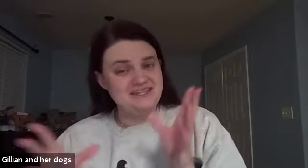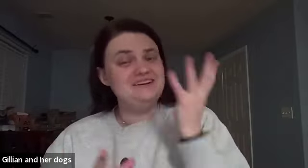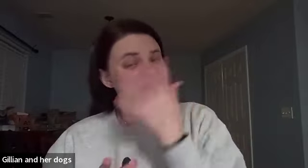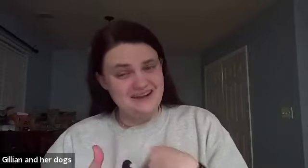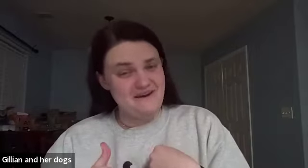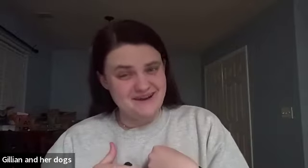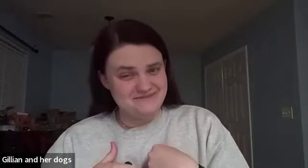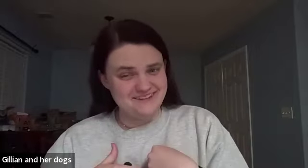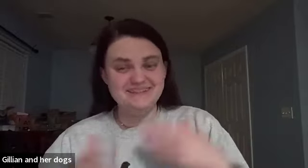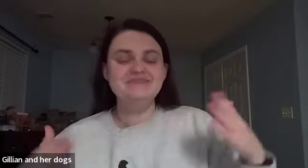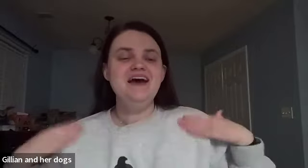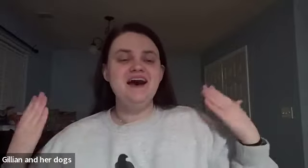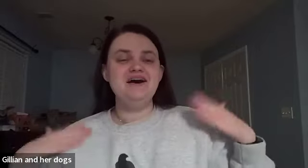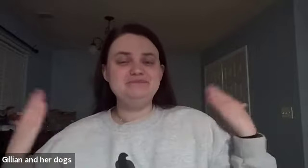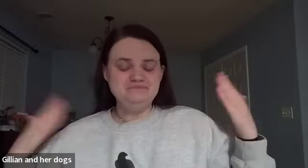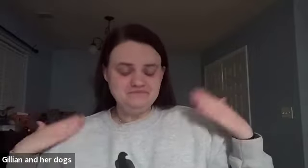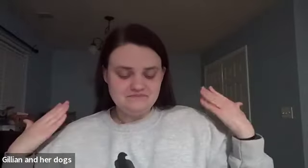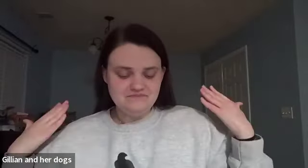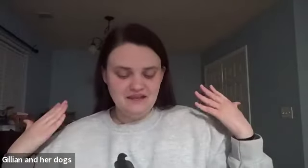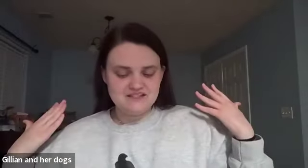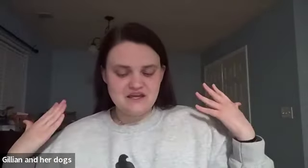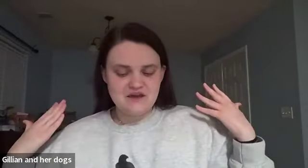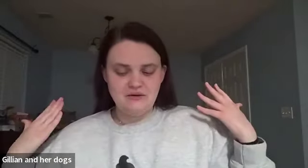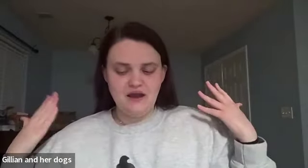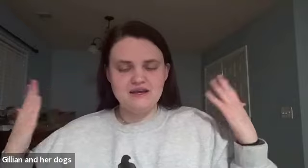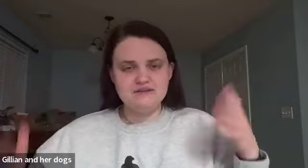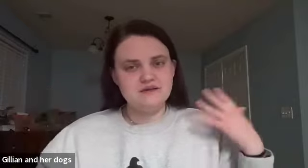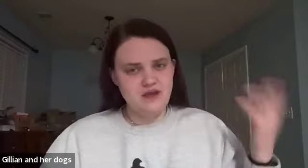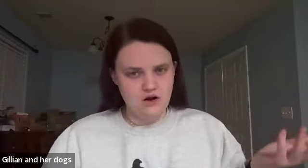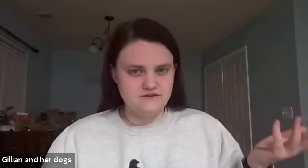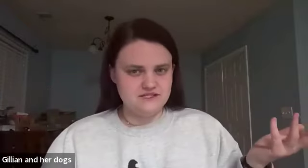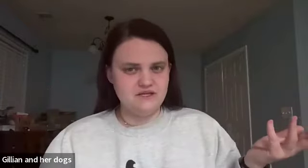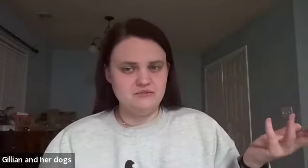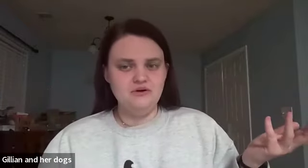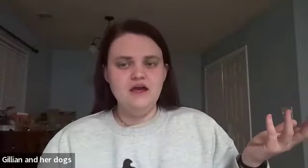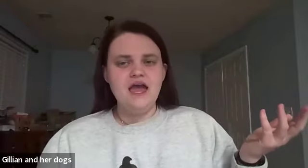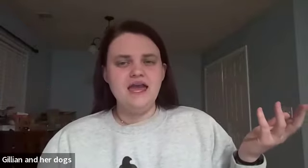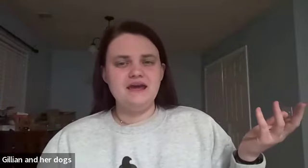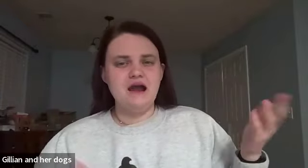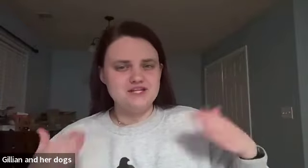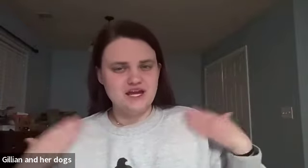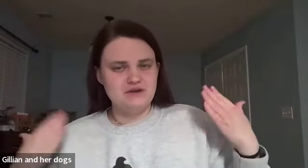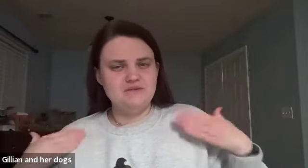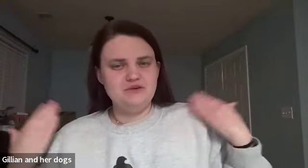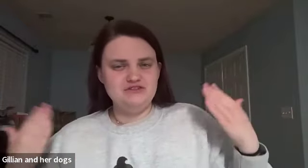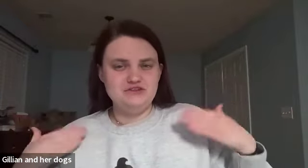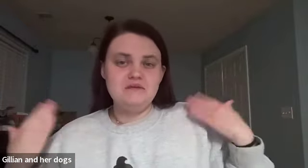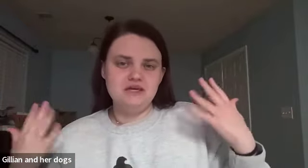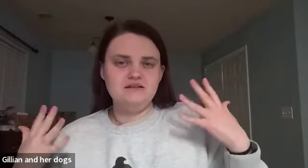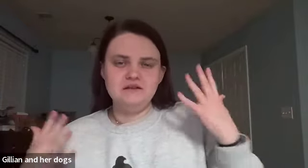what, you're going to know how I'm feeling. And so I know it's going to be harder for some people. And I just kind of recommend when you do that, being a